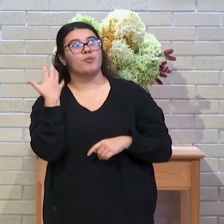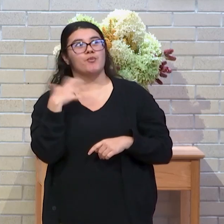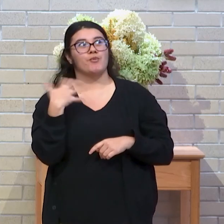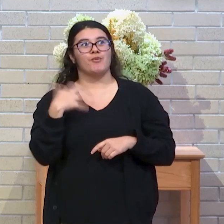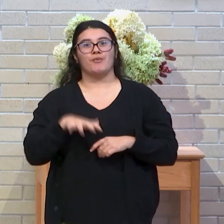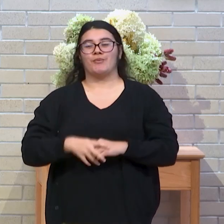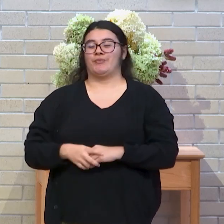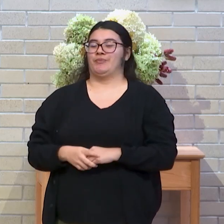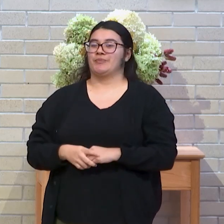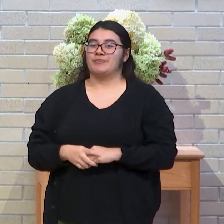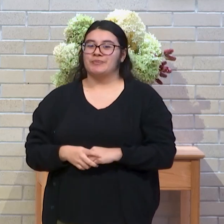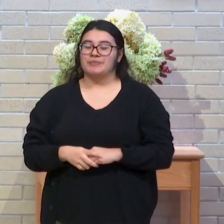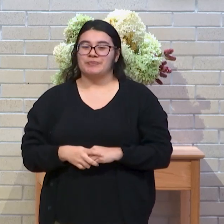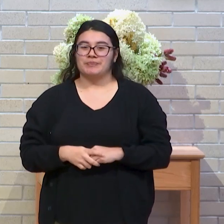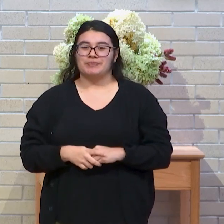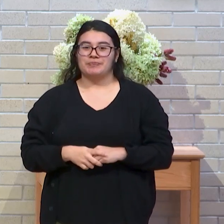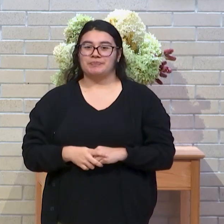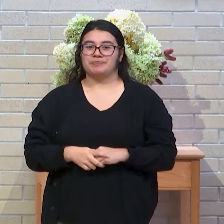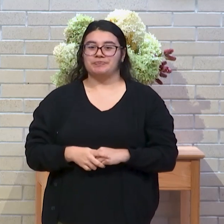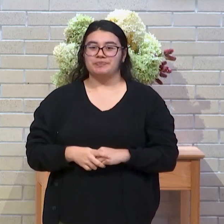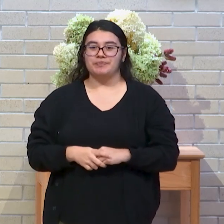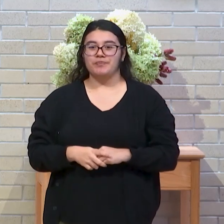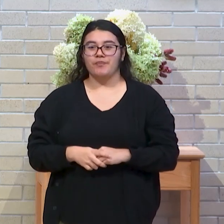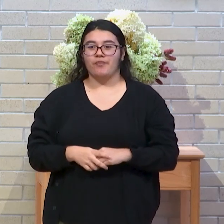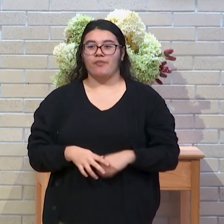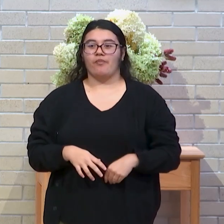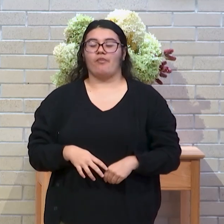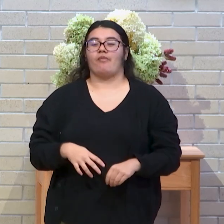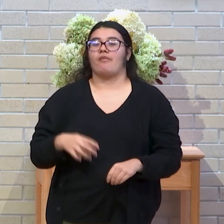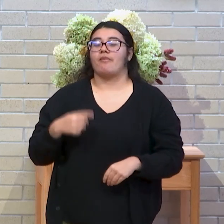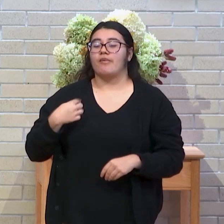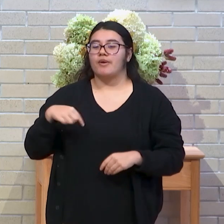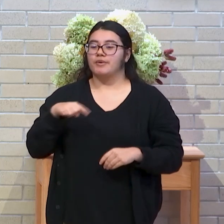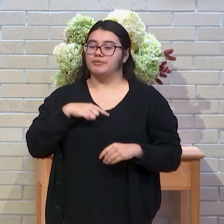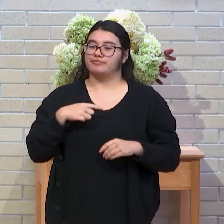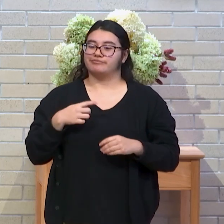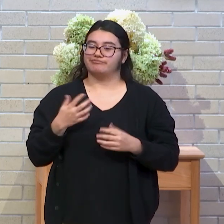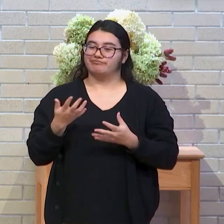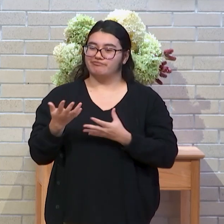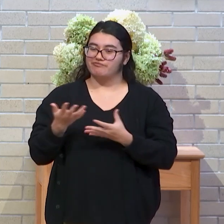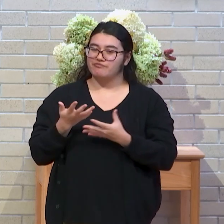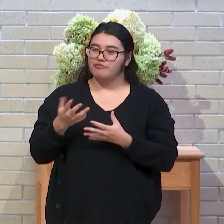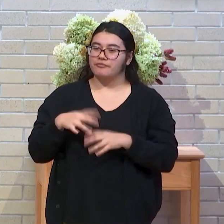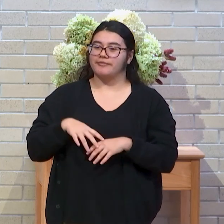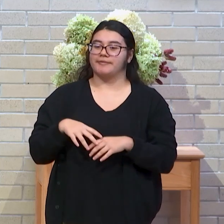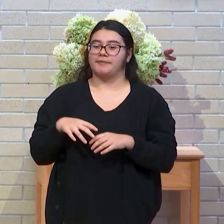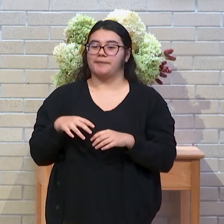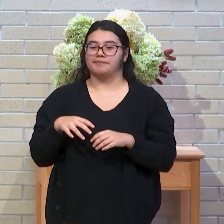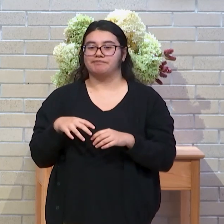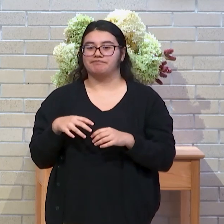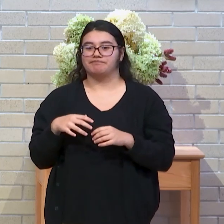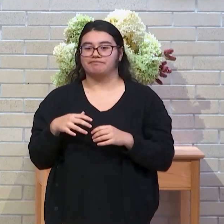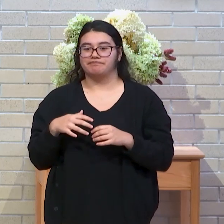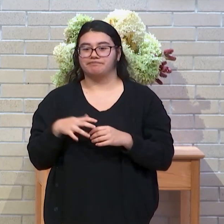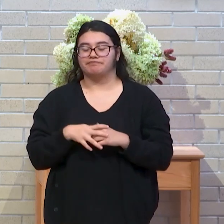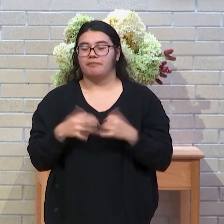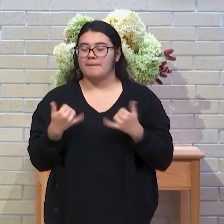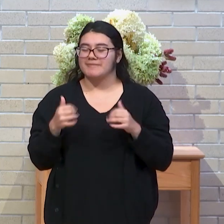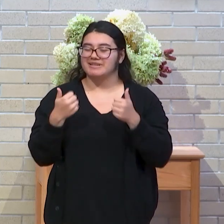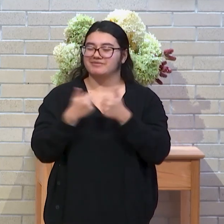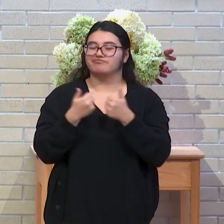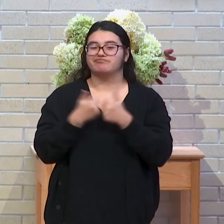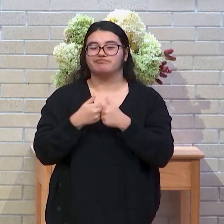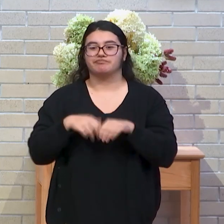absurdity that this particular group of Goshen College students from Indiana would be together on the train in the middle of Tanzania. As it got later, we retired to